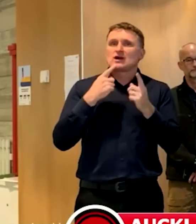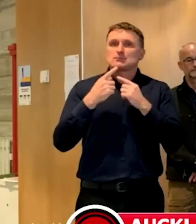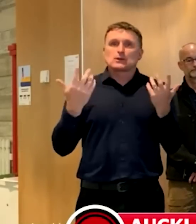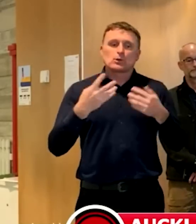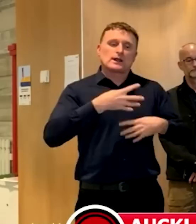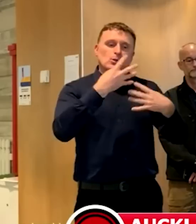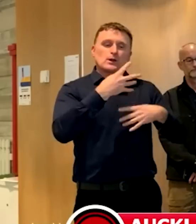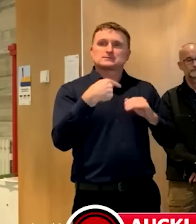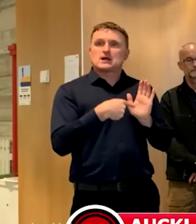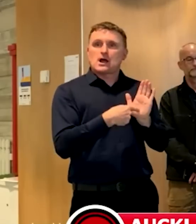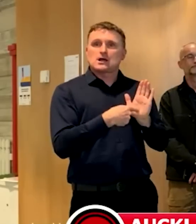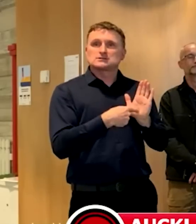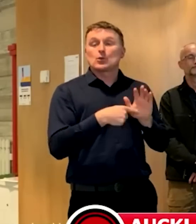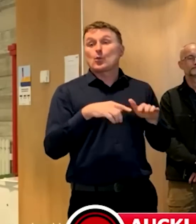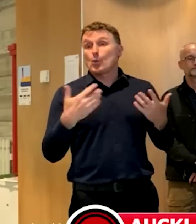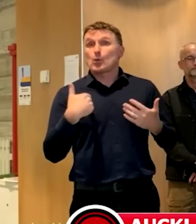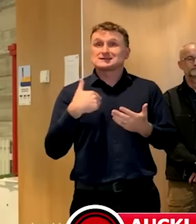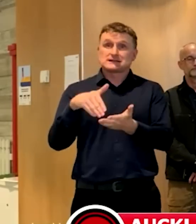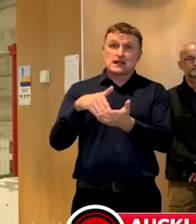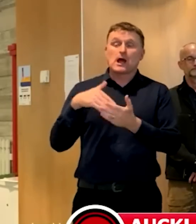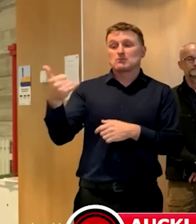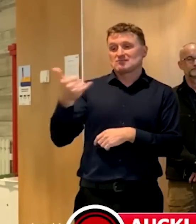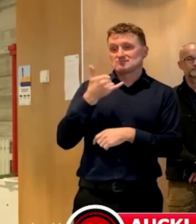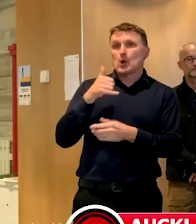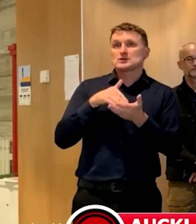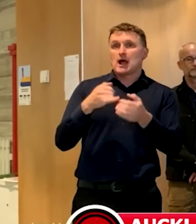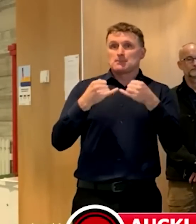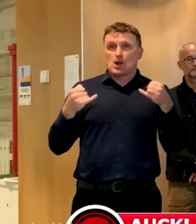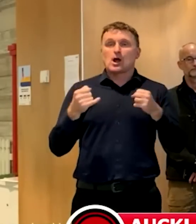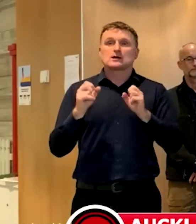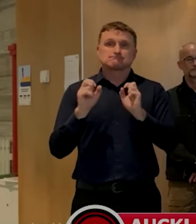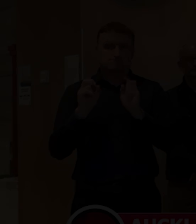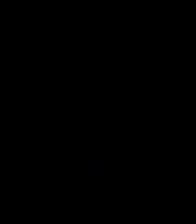access it, and people that are on the end of the phone available to help too. Kia ora koutou.